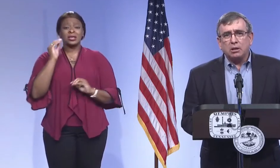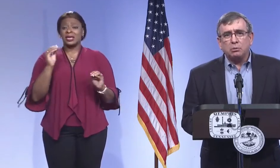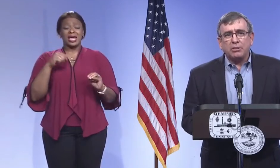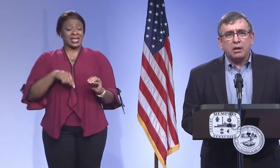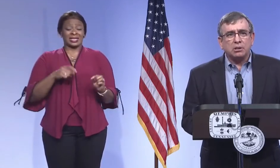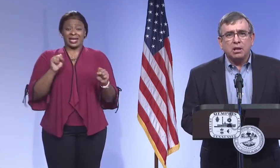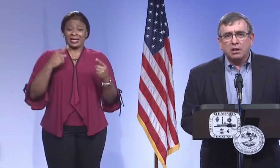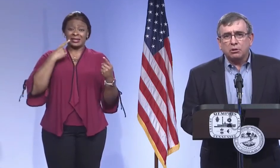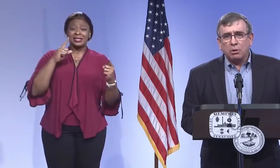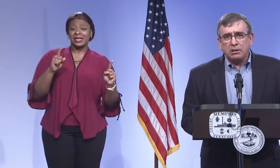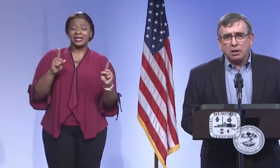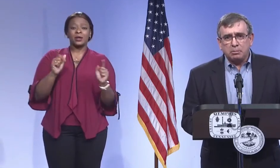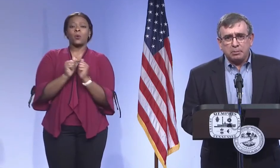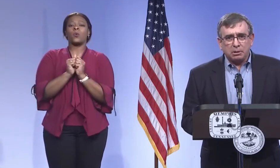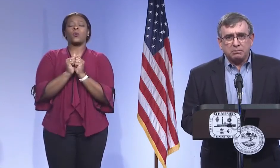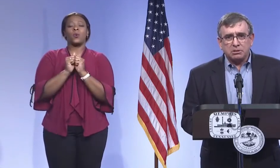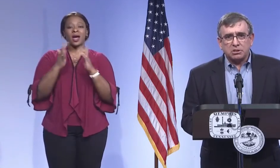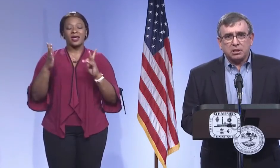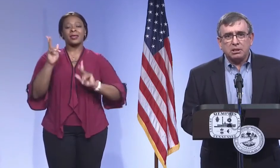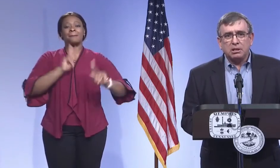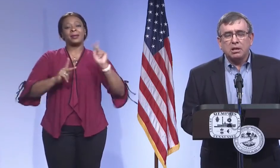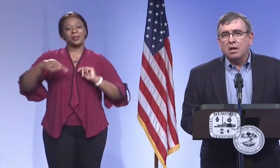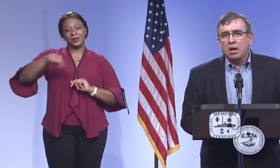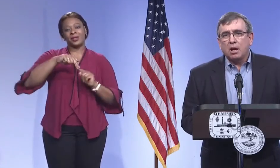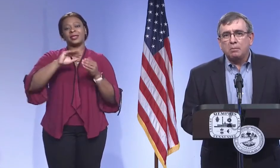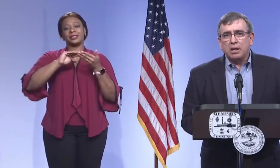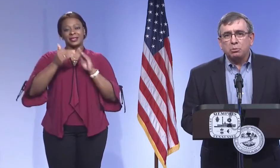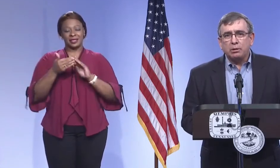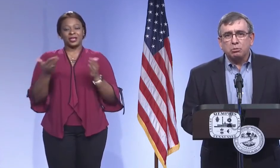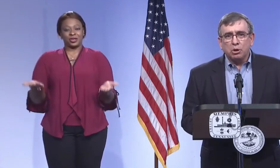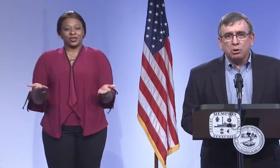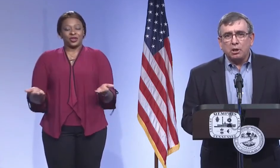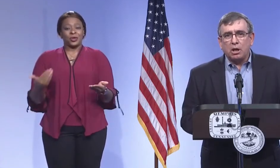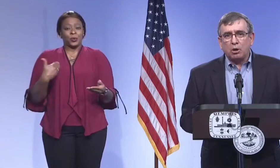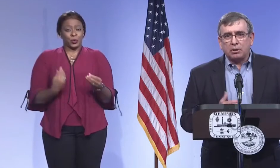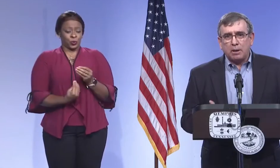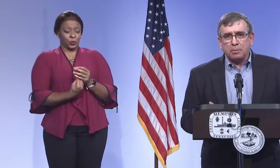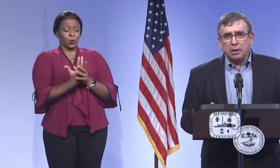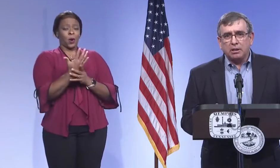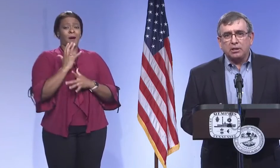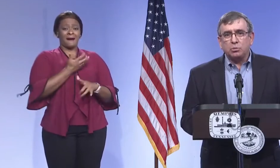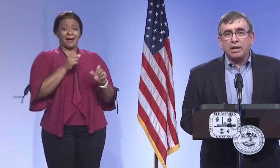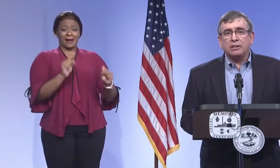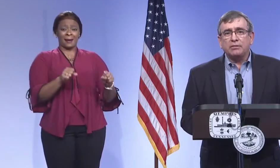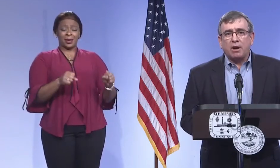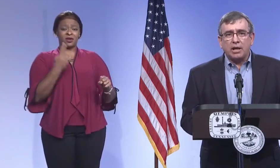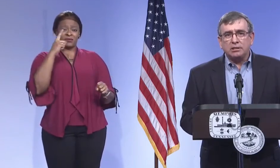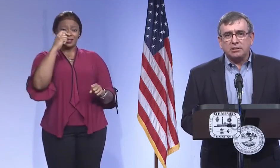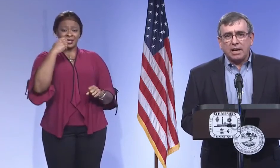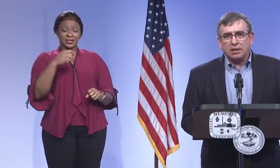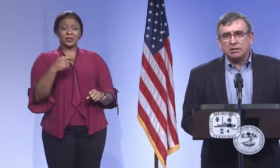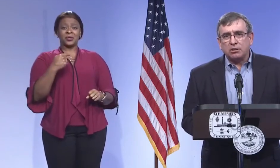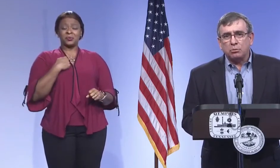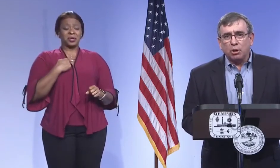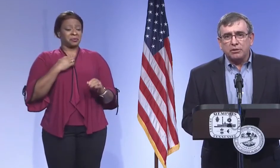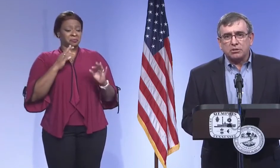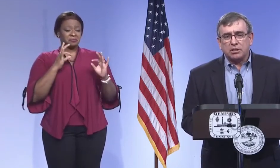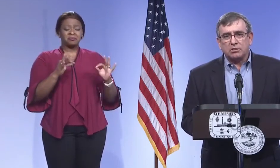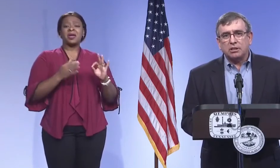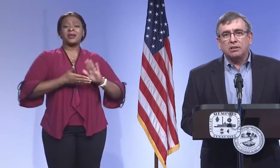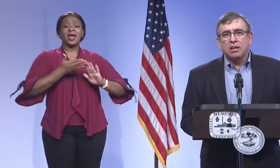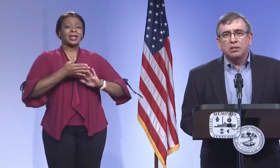done without the great young people of this city. As we grew our capabilities, we had to find talent that could run